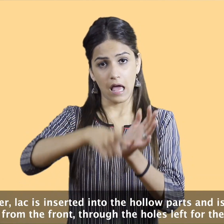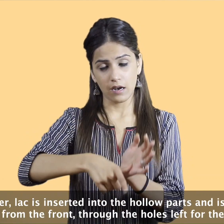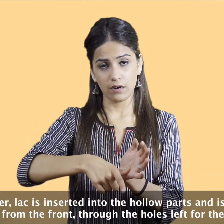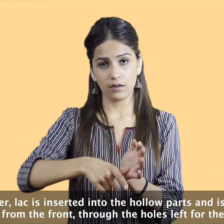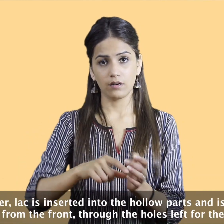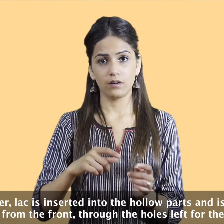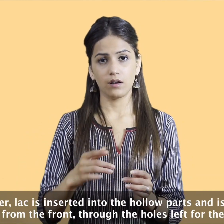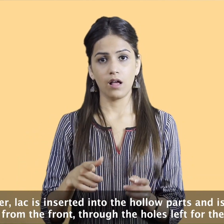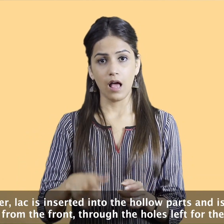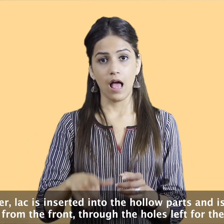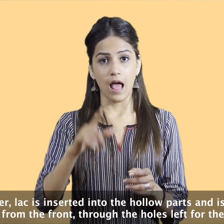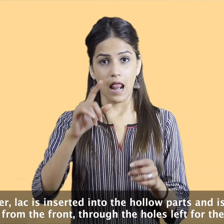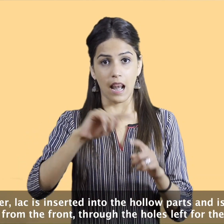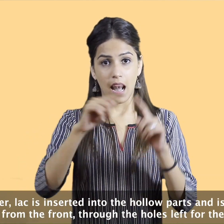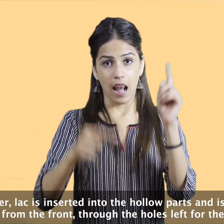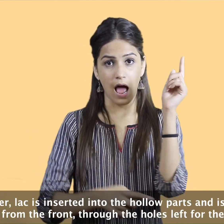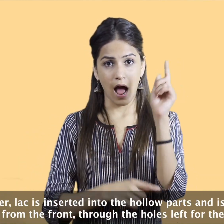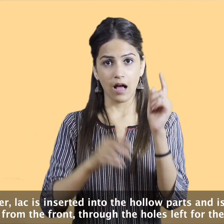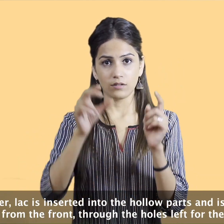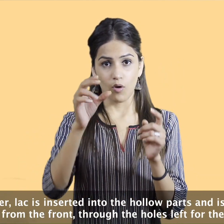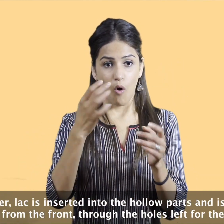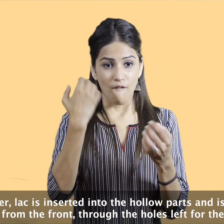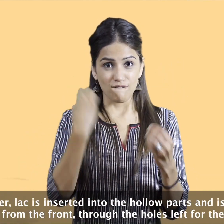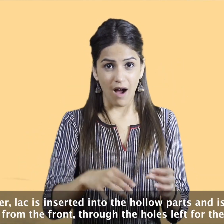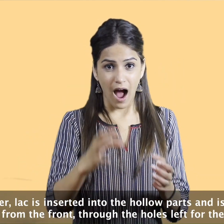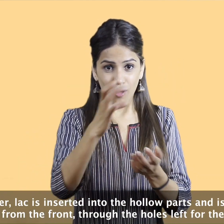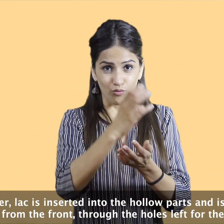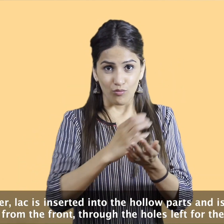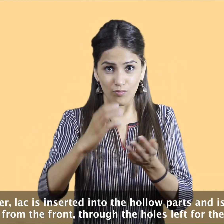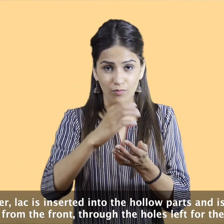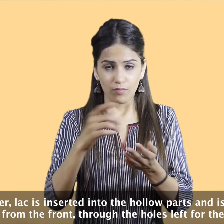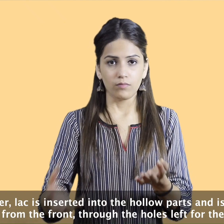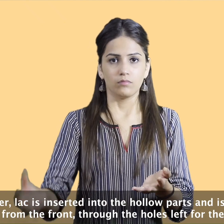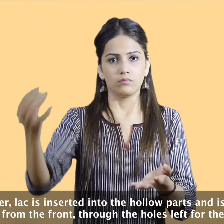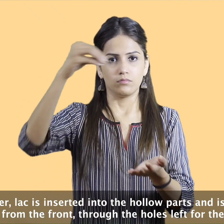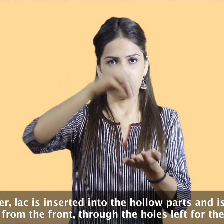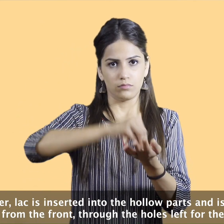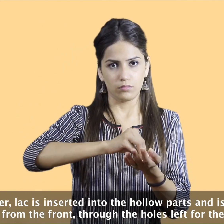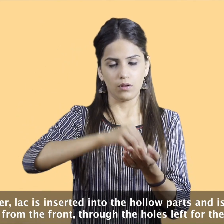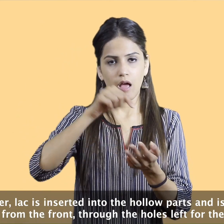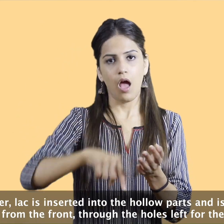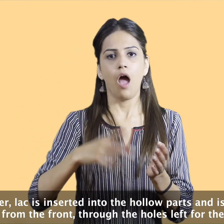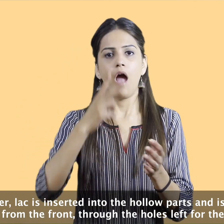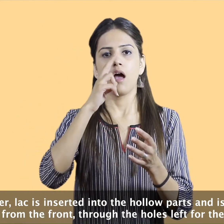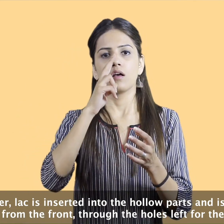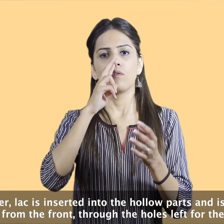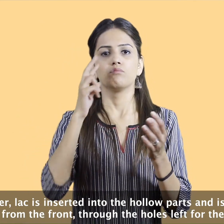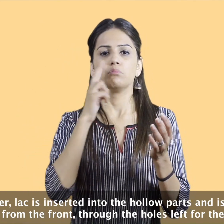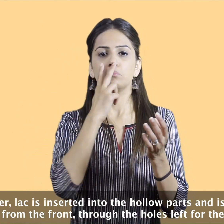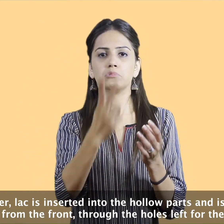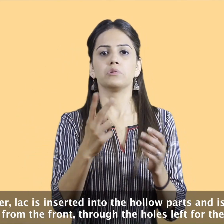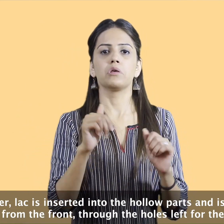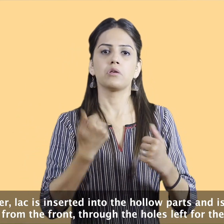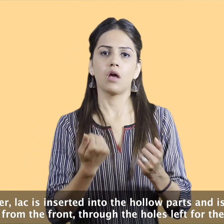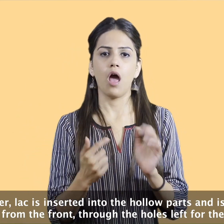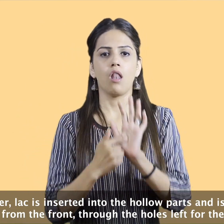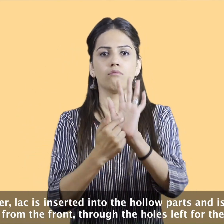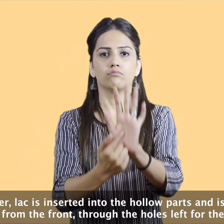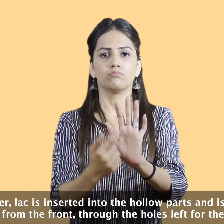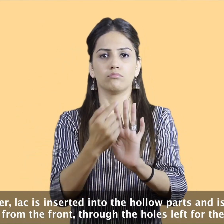Later, lak is inserted into a hollow parts and is then visible from the front through the holes left for the